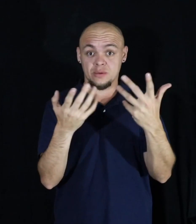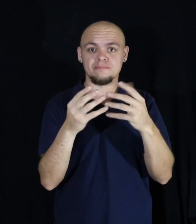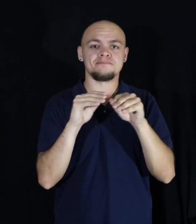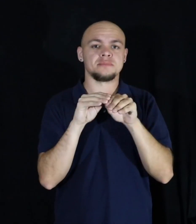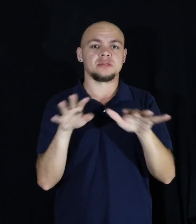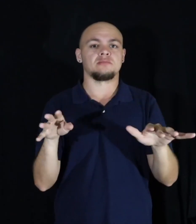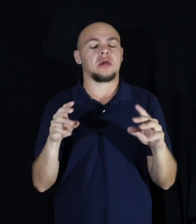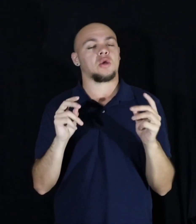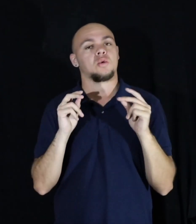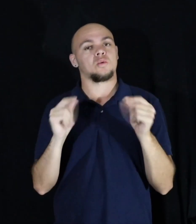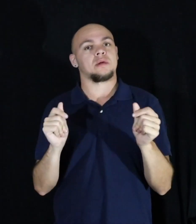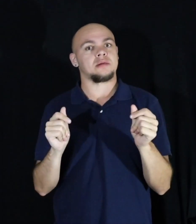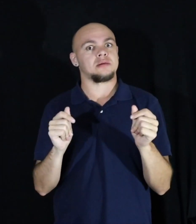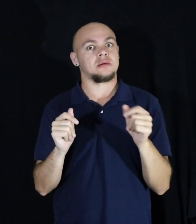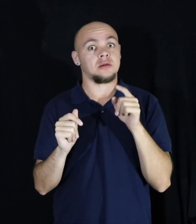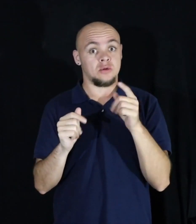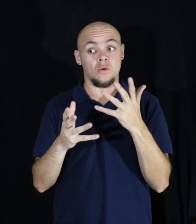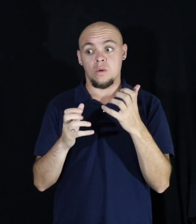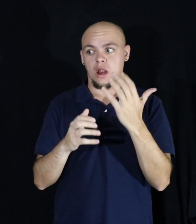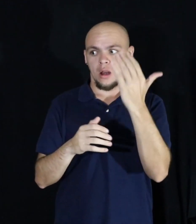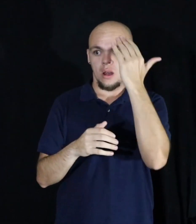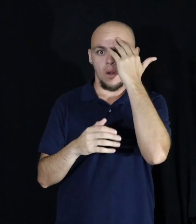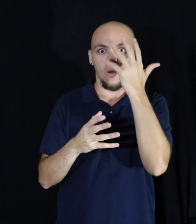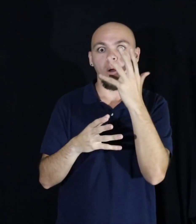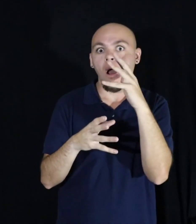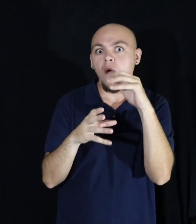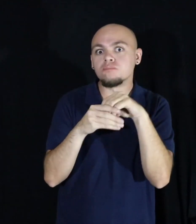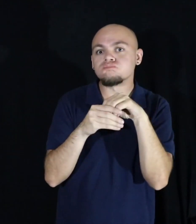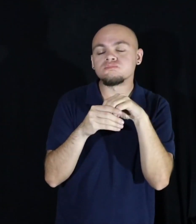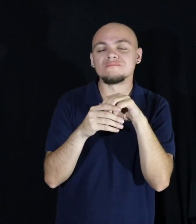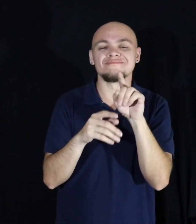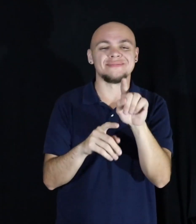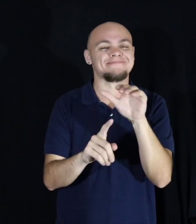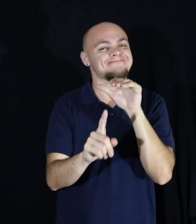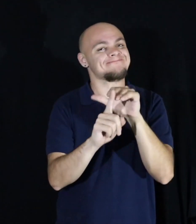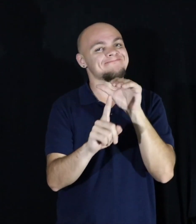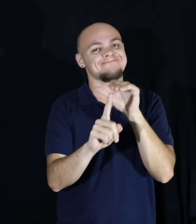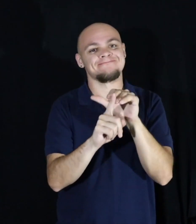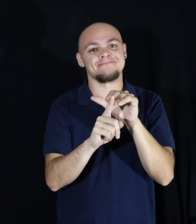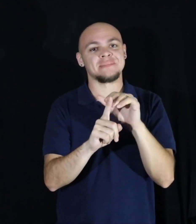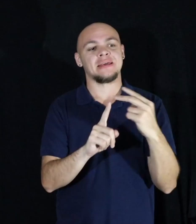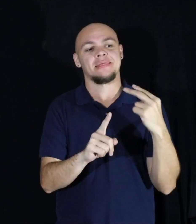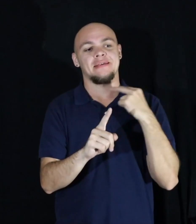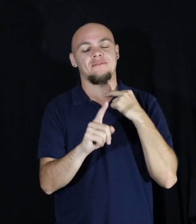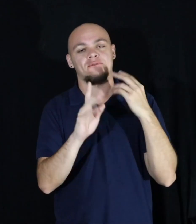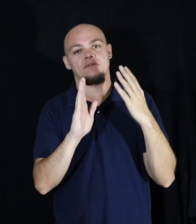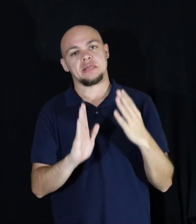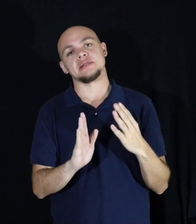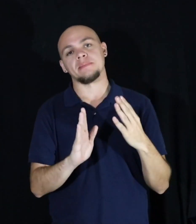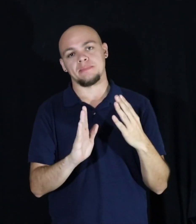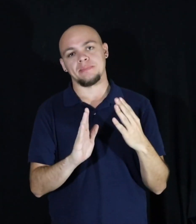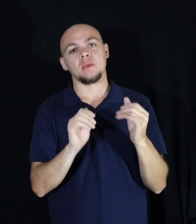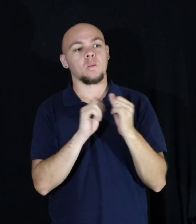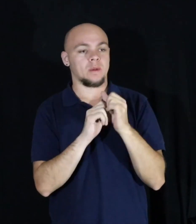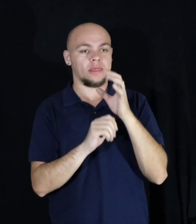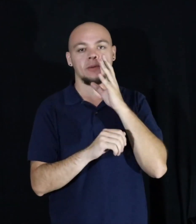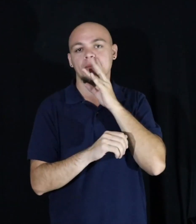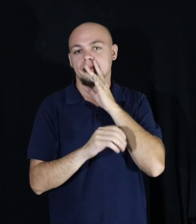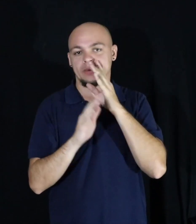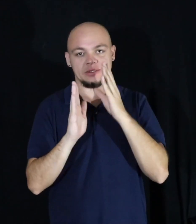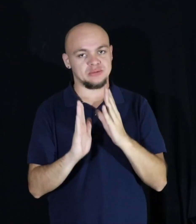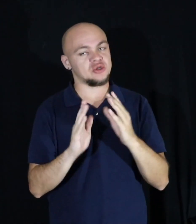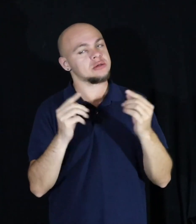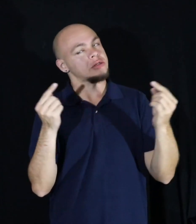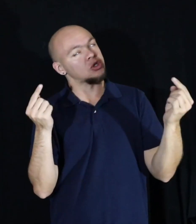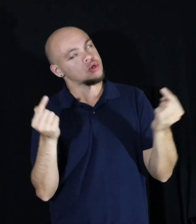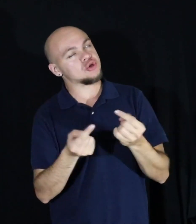everyone wants to feel like they're in on it. But we need to remember that there is always that victim, somewhere along the line of whispers, who ends up getting